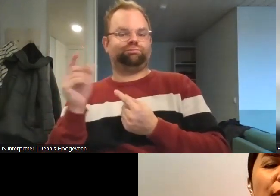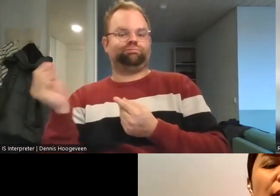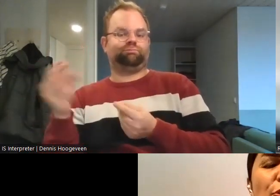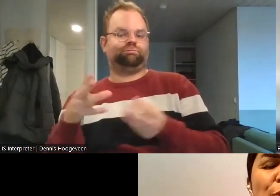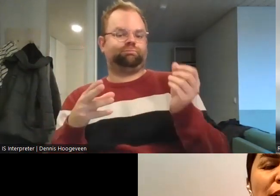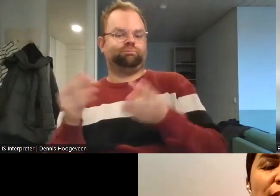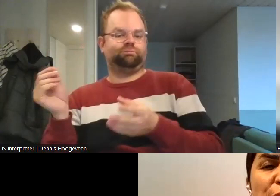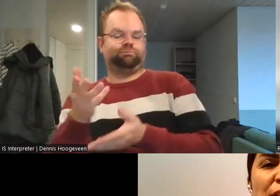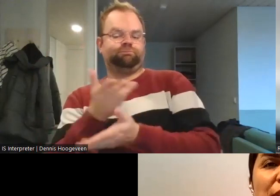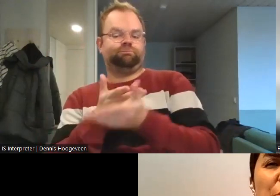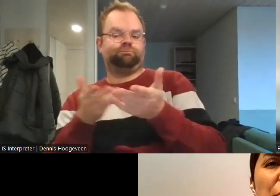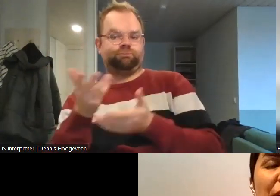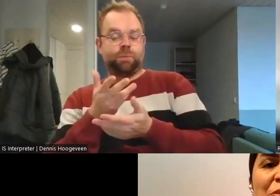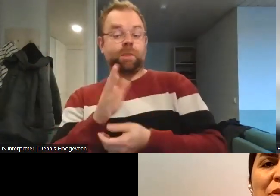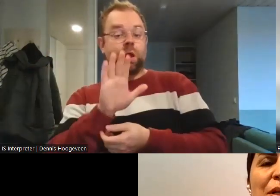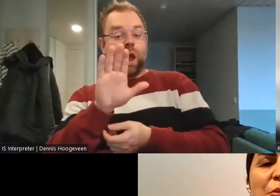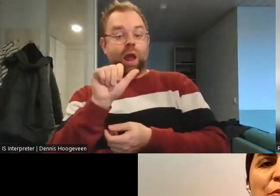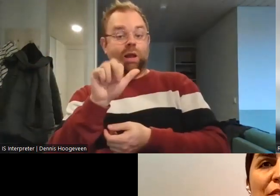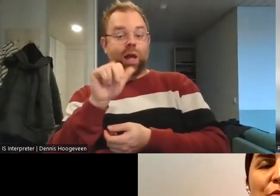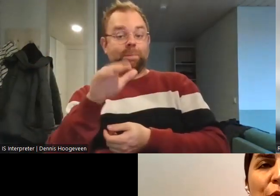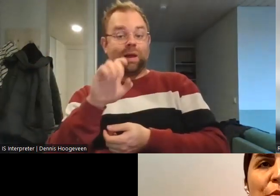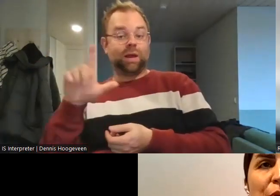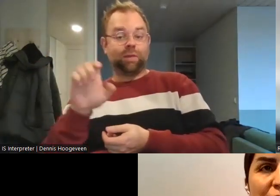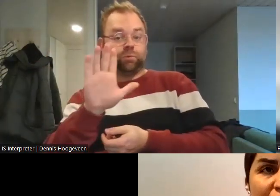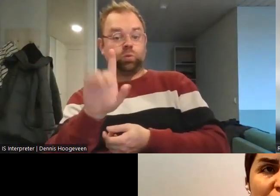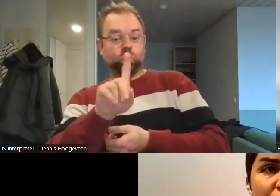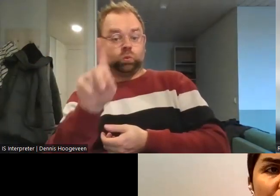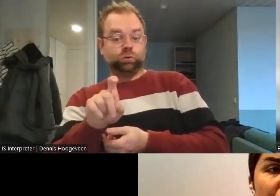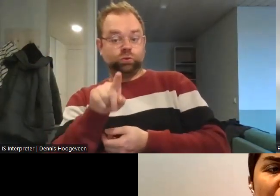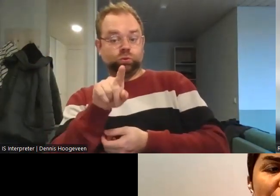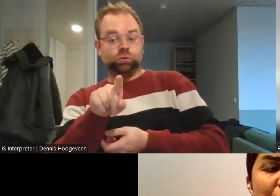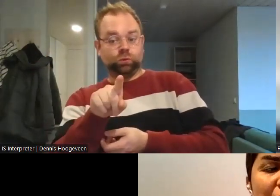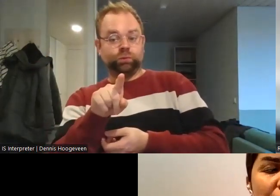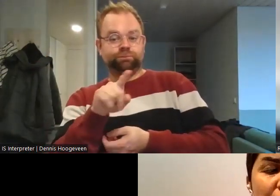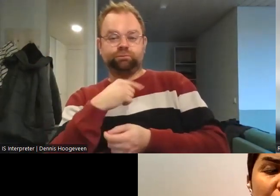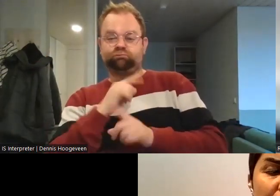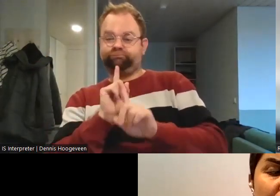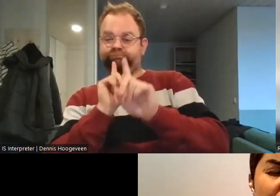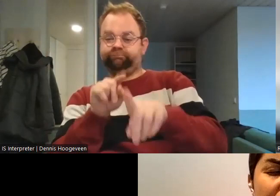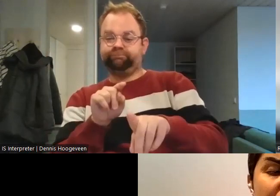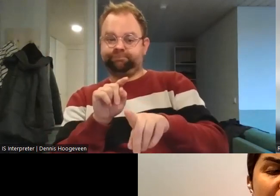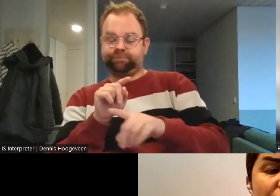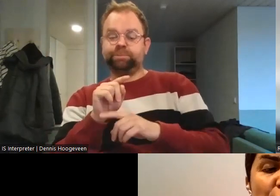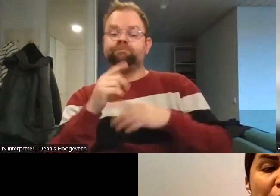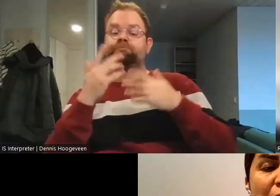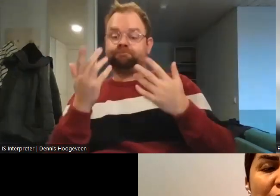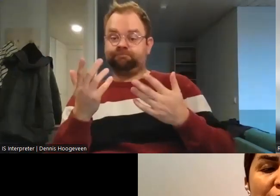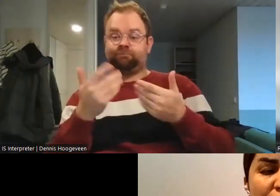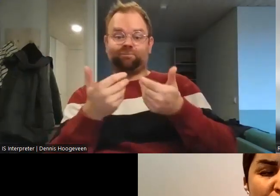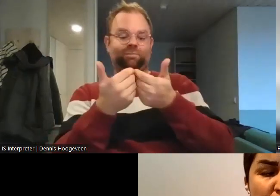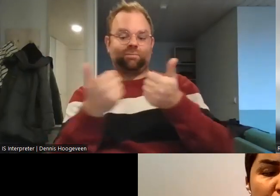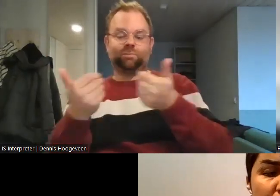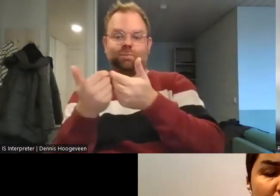breaking the silos between disability groups and women groups is so important. So we have women-led organizations,